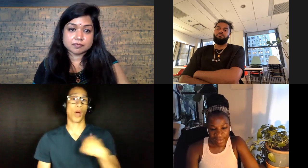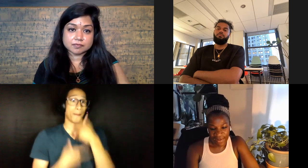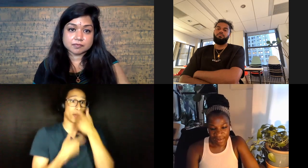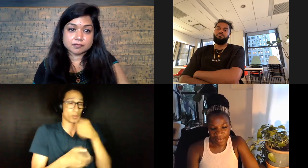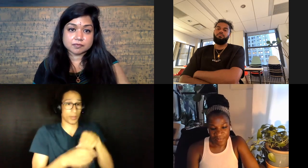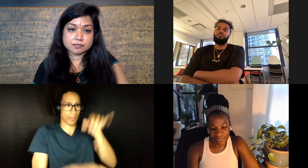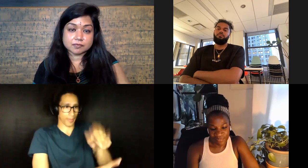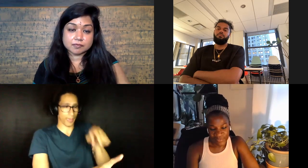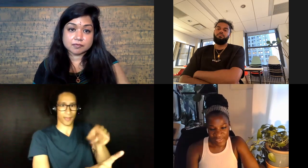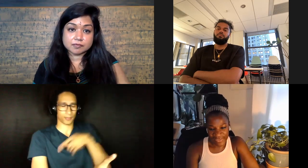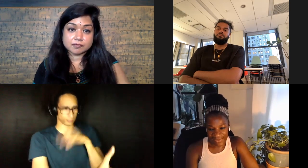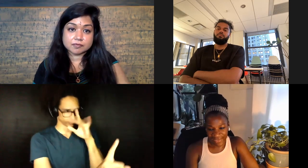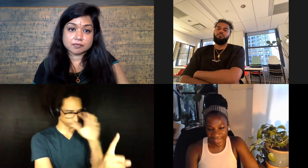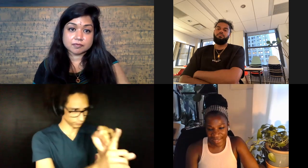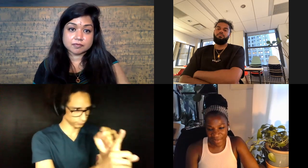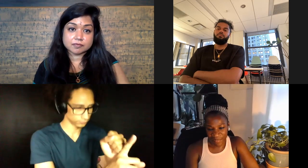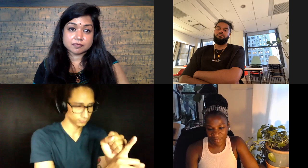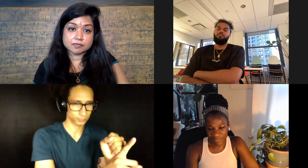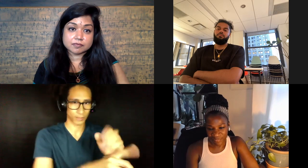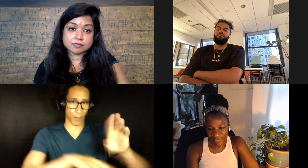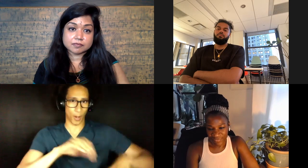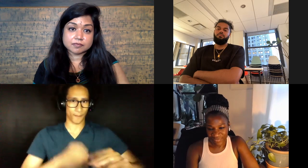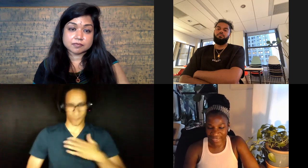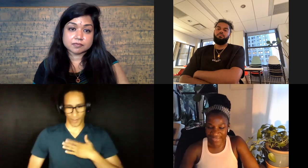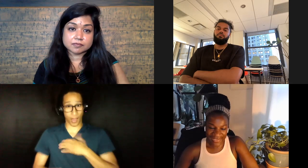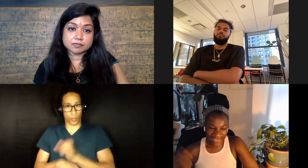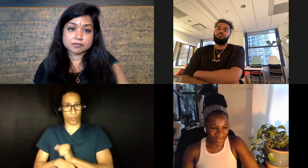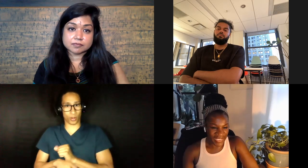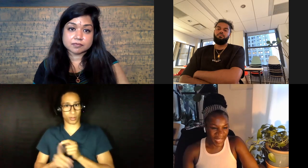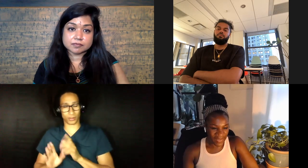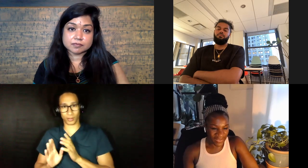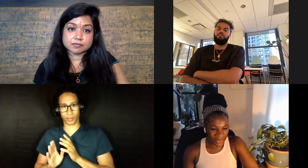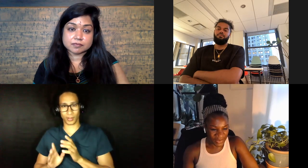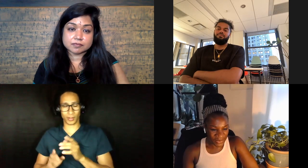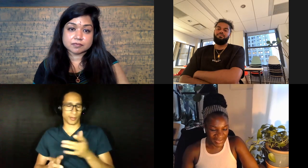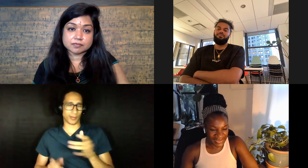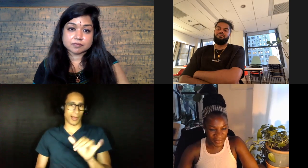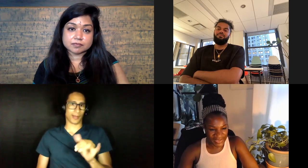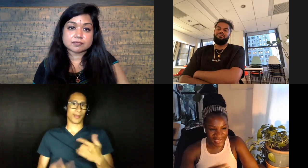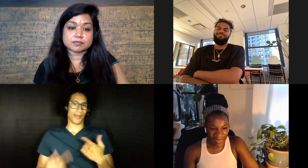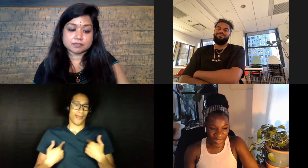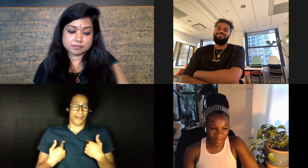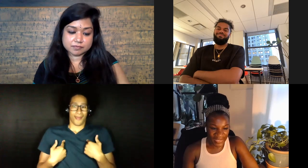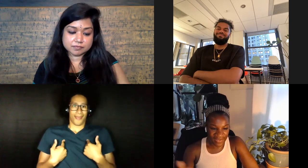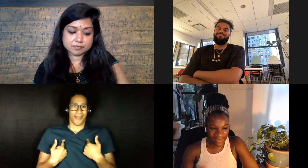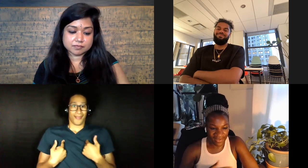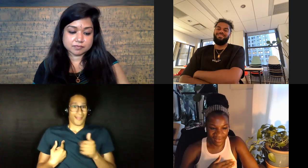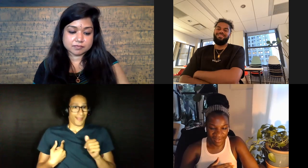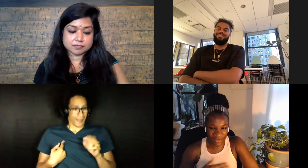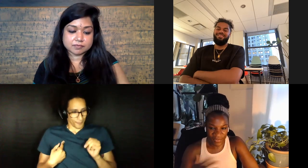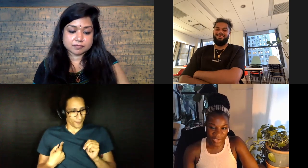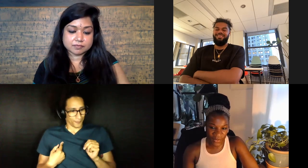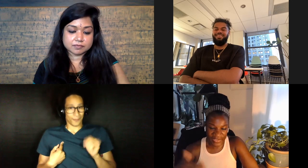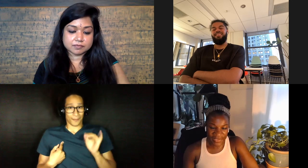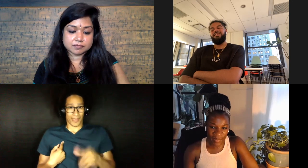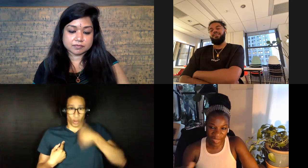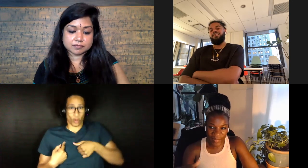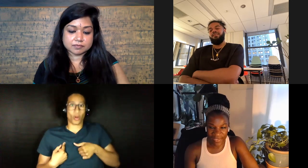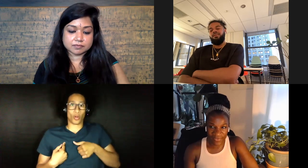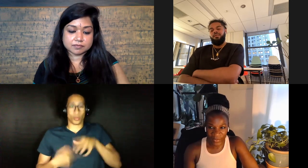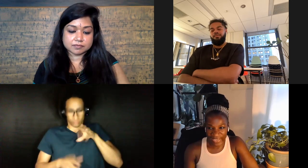authentic, like super good like Guyanese dishes and like seriously like homemade. So